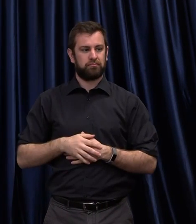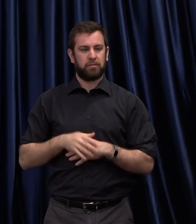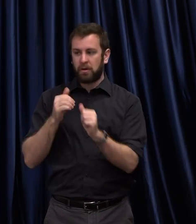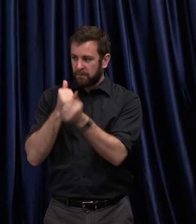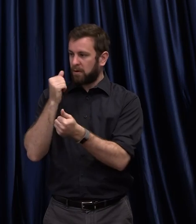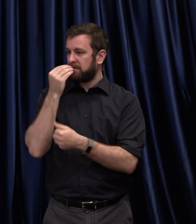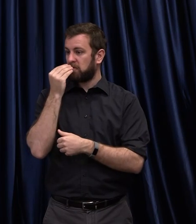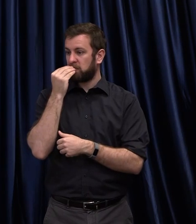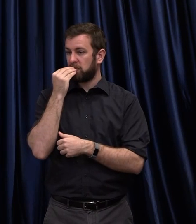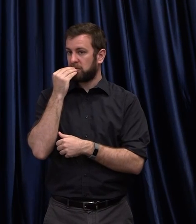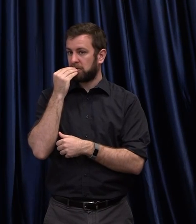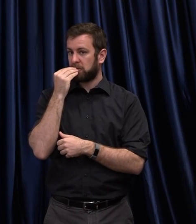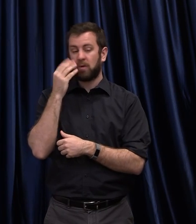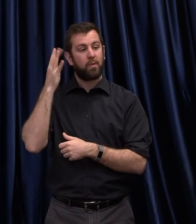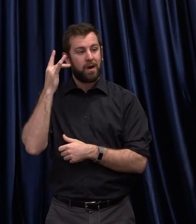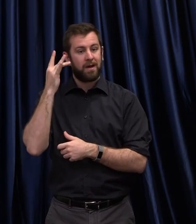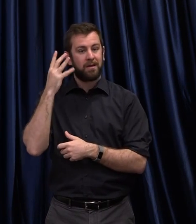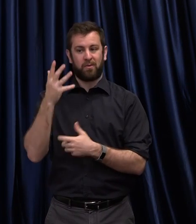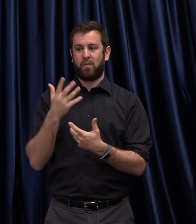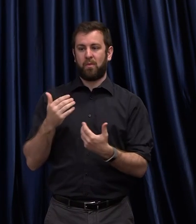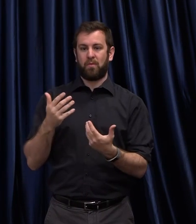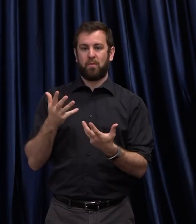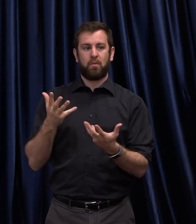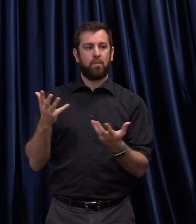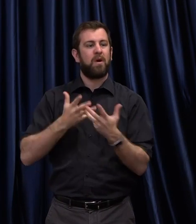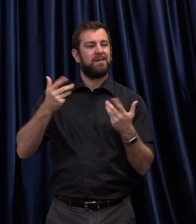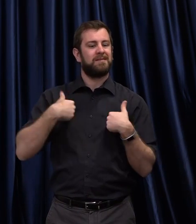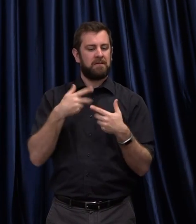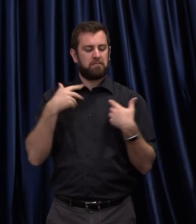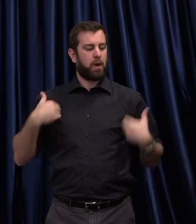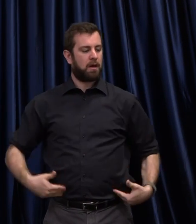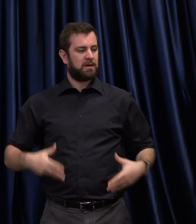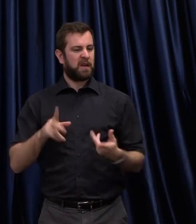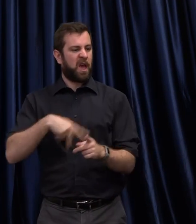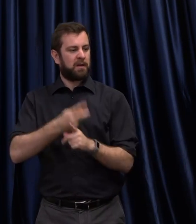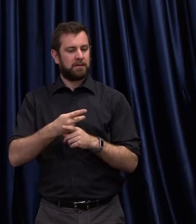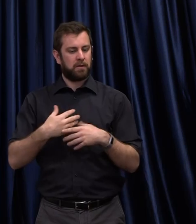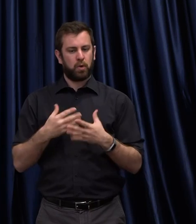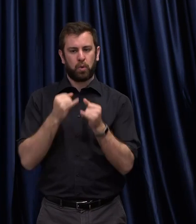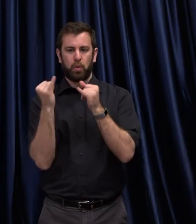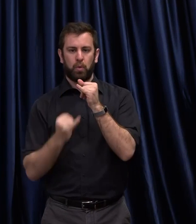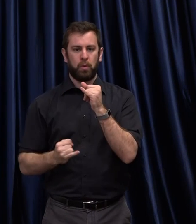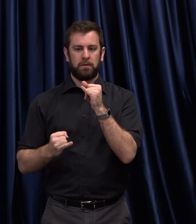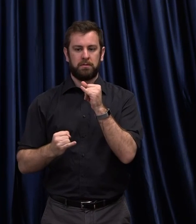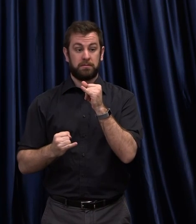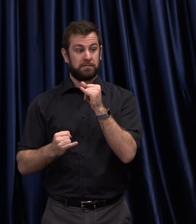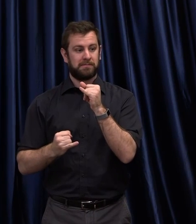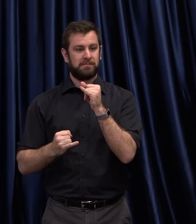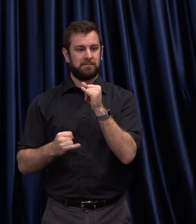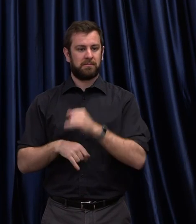food in order to have a certain physique. And the latest fashions